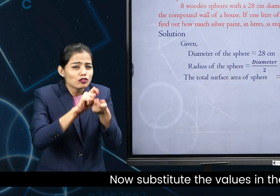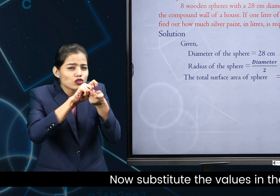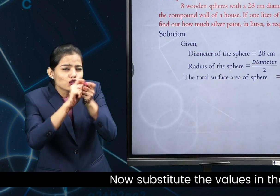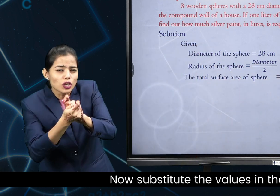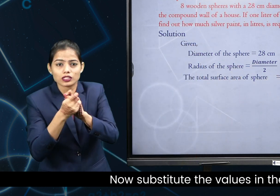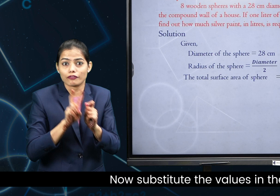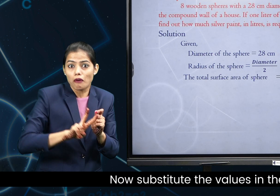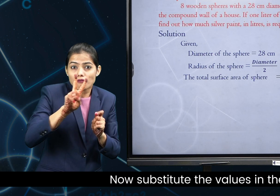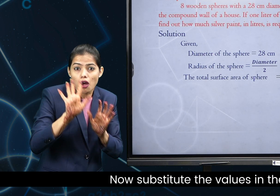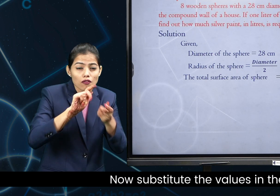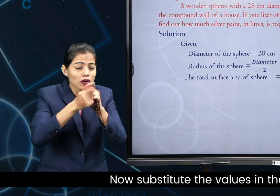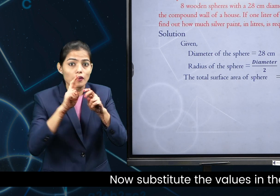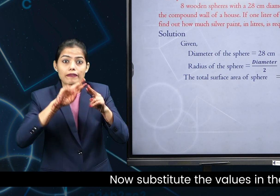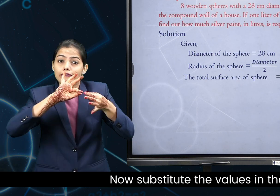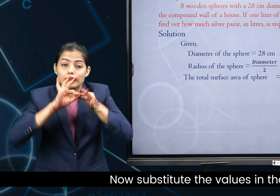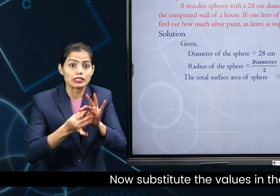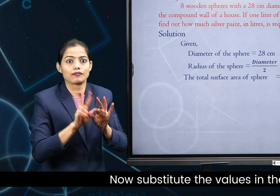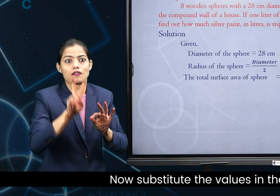Now, substitute the values in the formula.